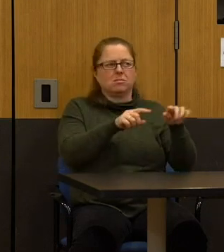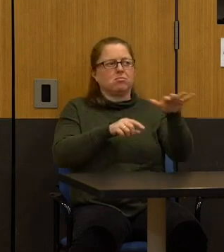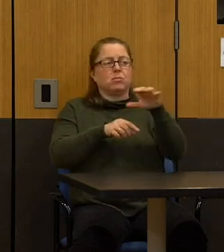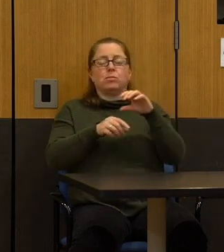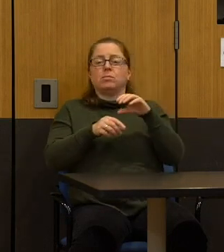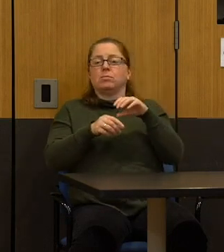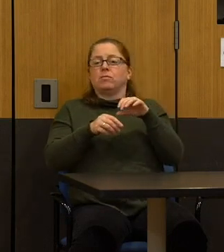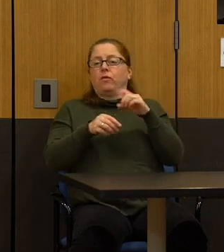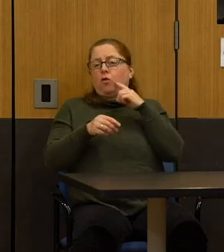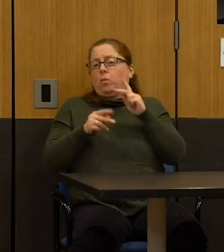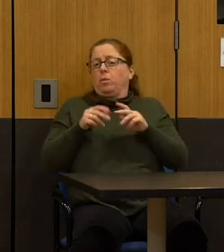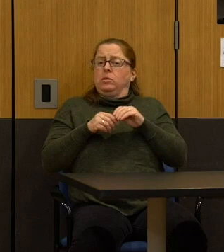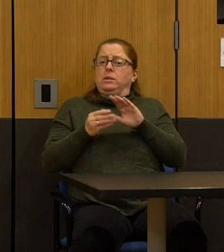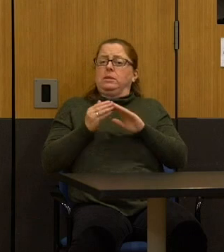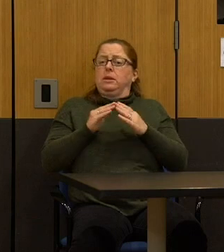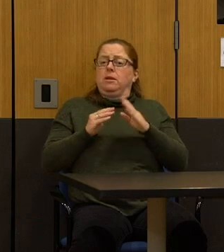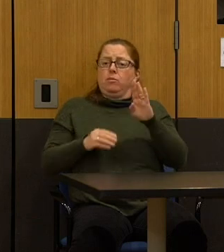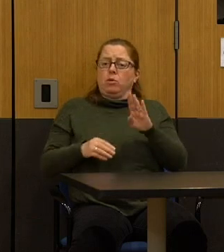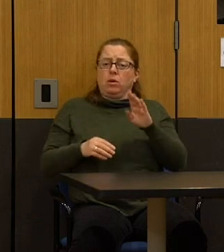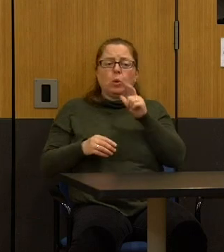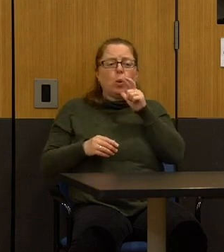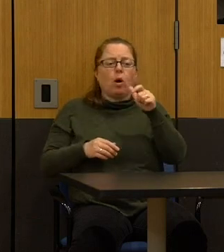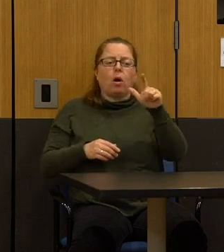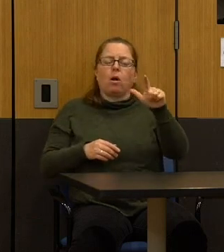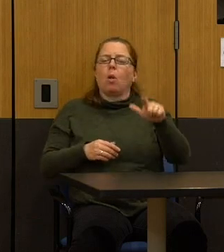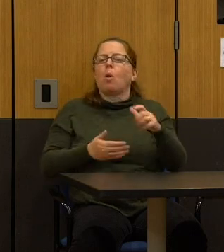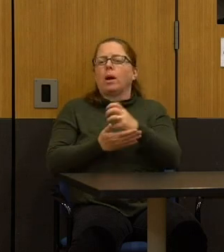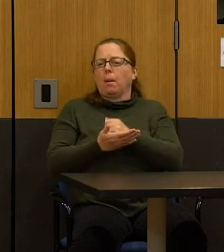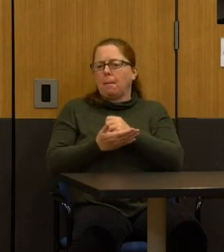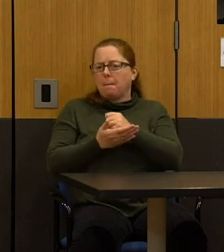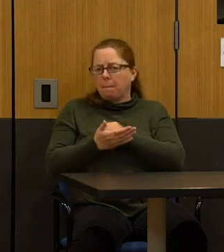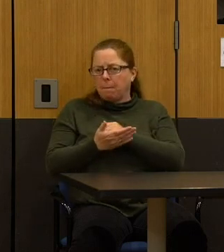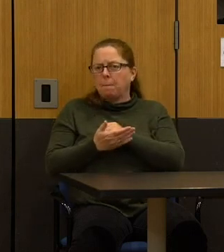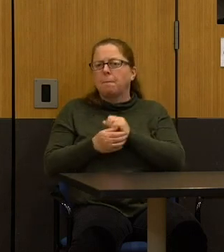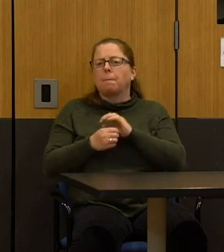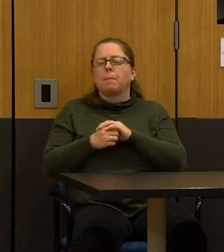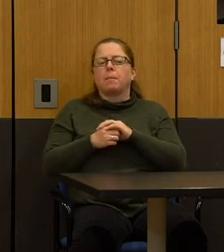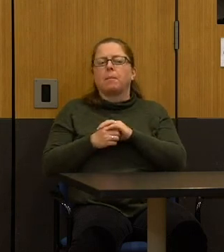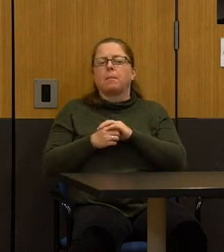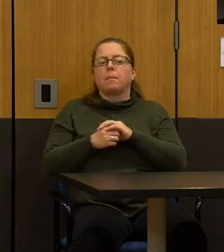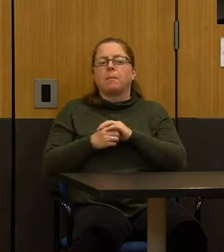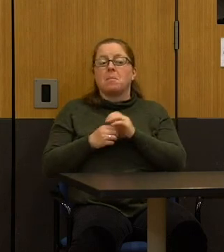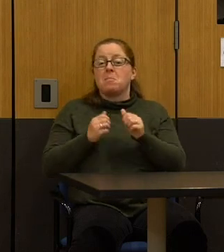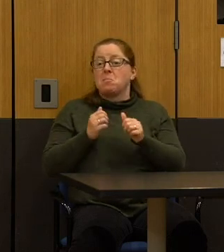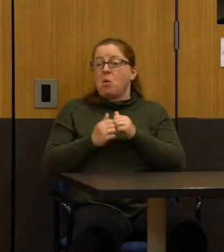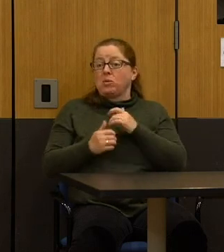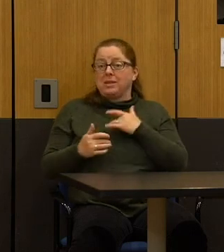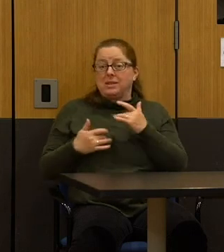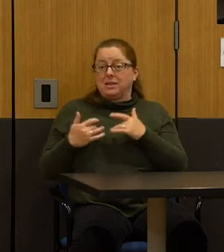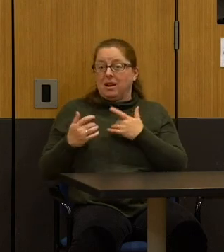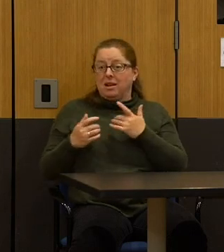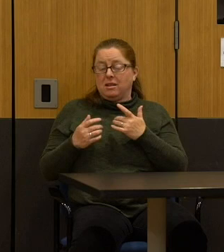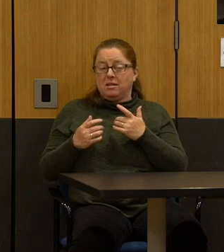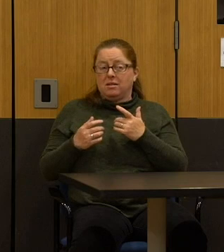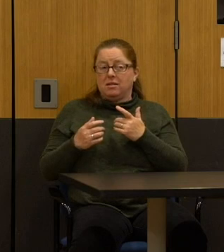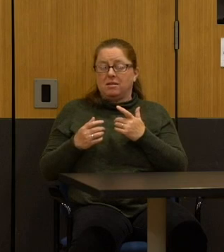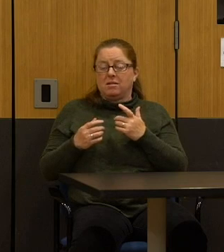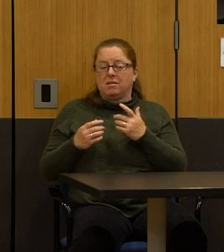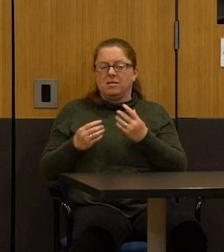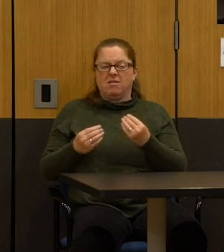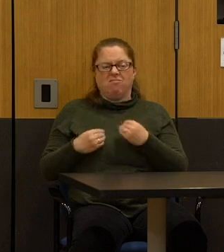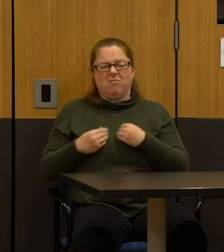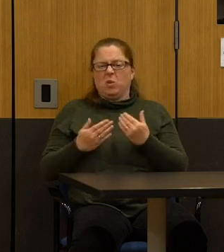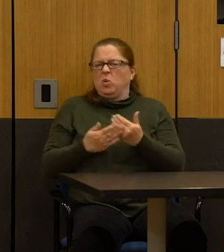Berkeley need who are low income. The most exciting thing, which is totally